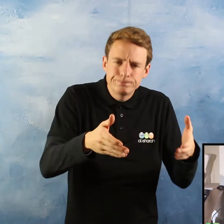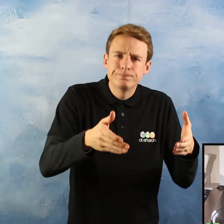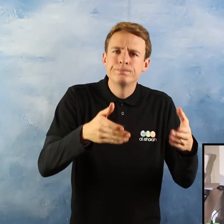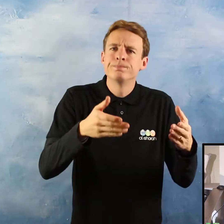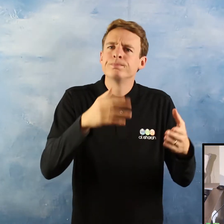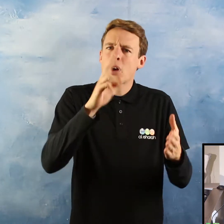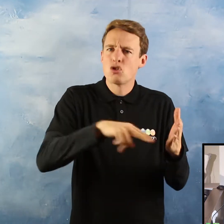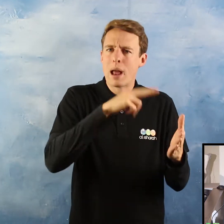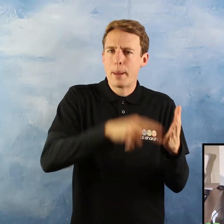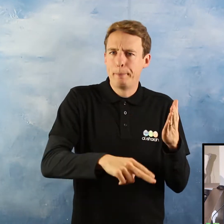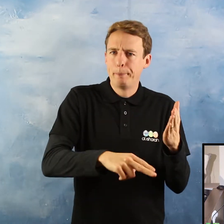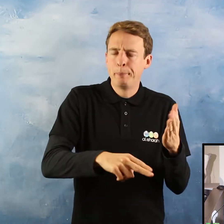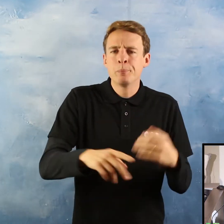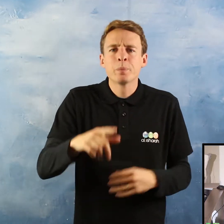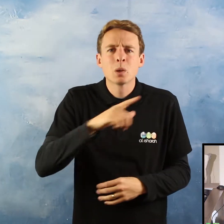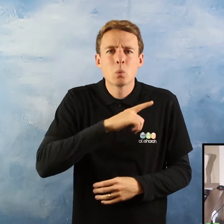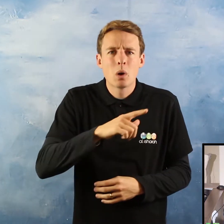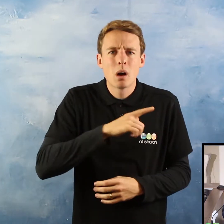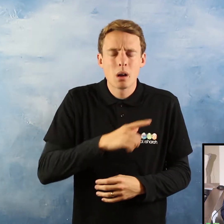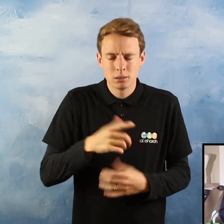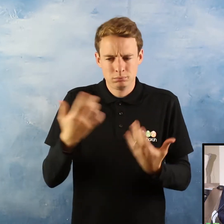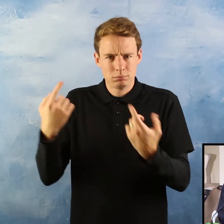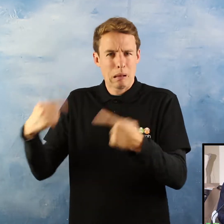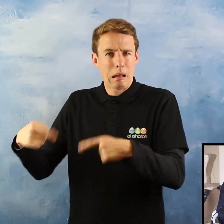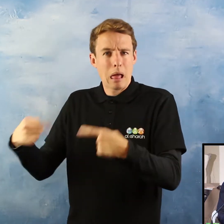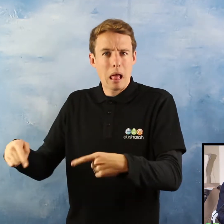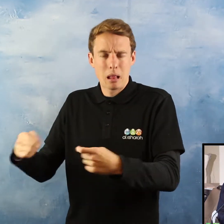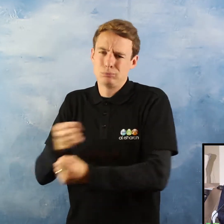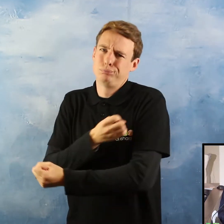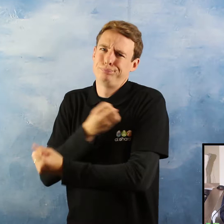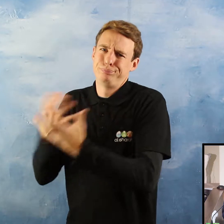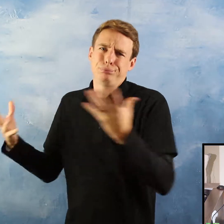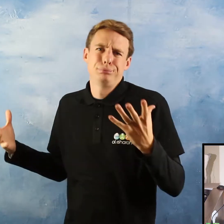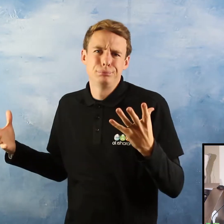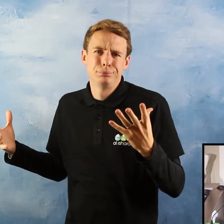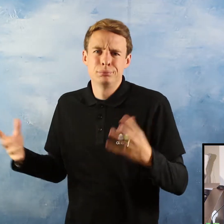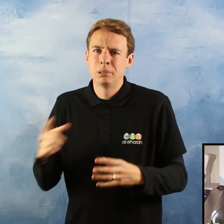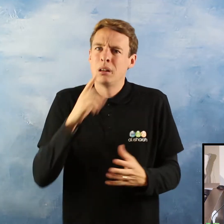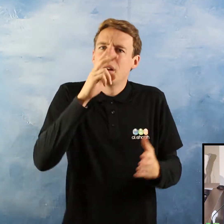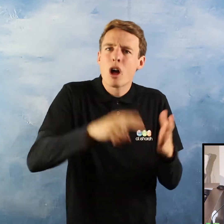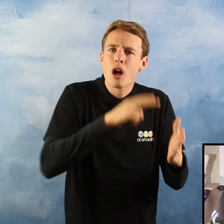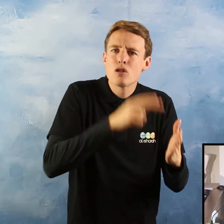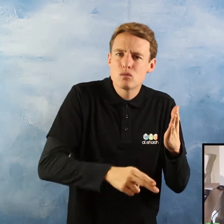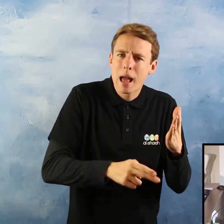Because we know halal plenty, haram limited, numbered.